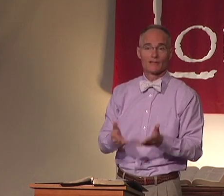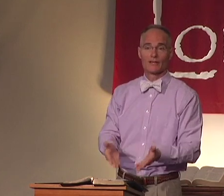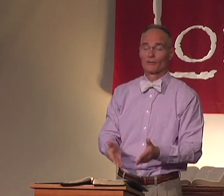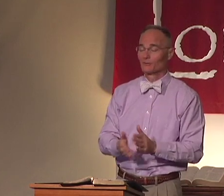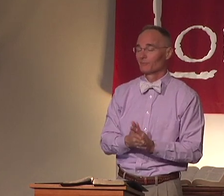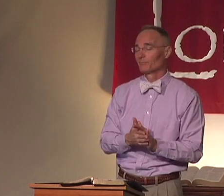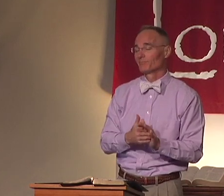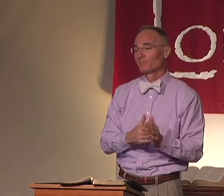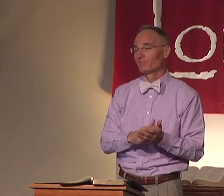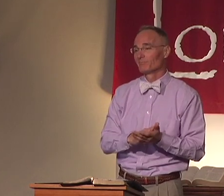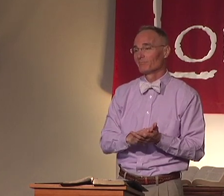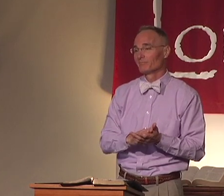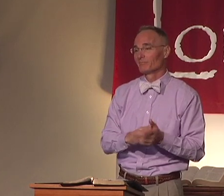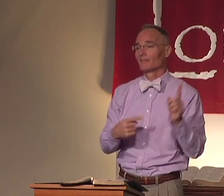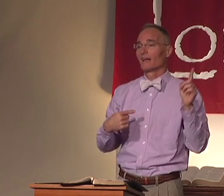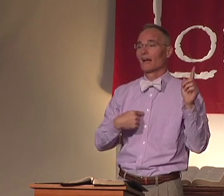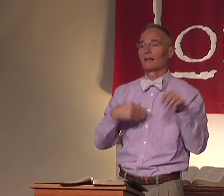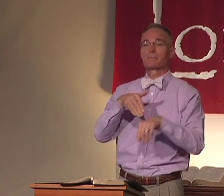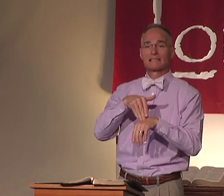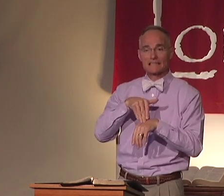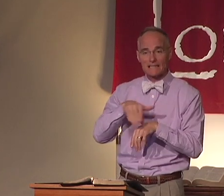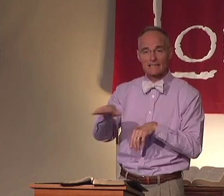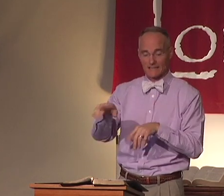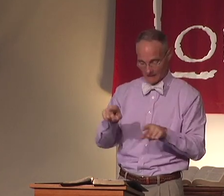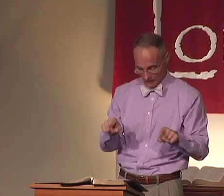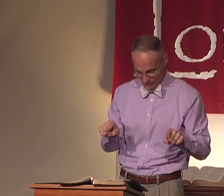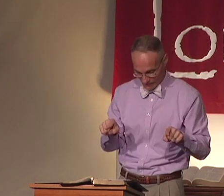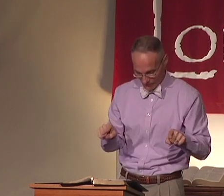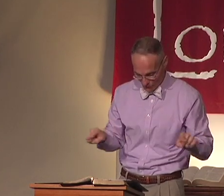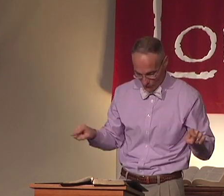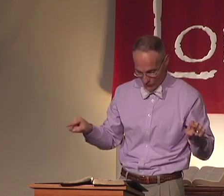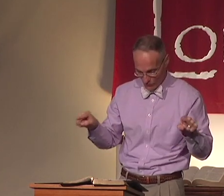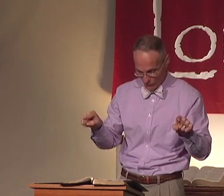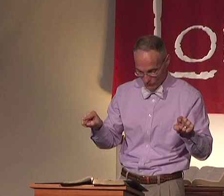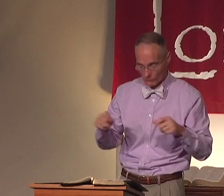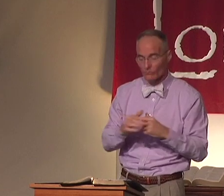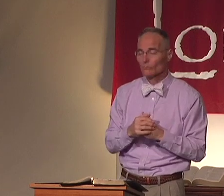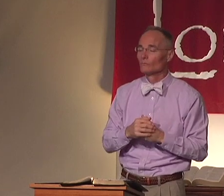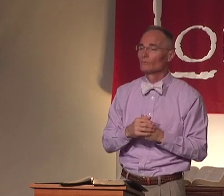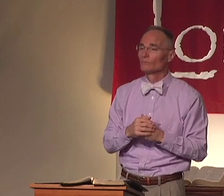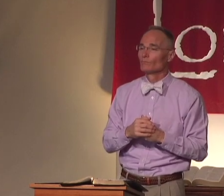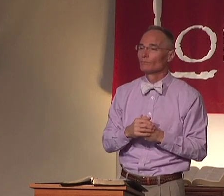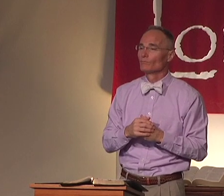Your purpose is there. I am sending you.